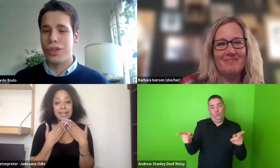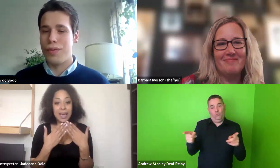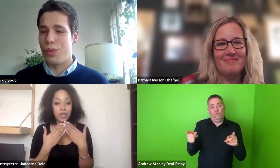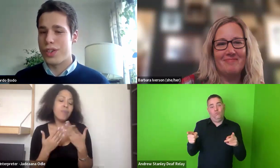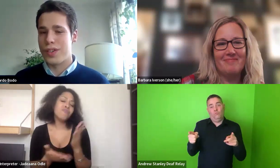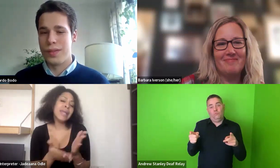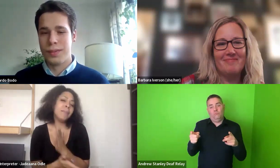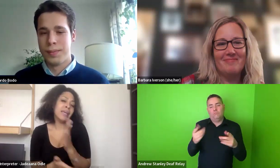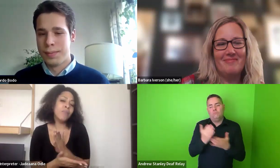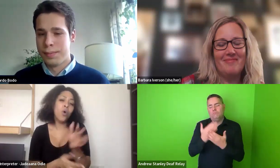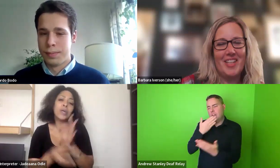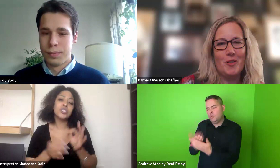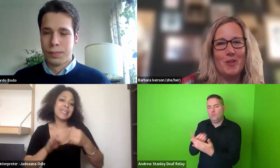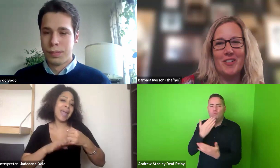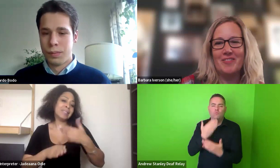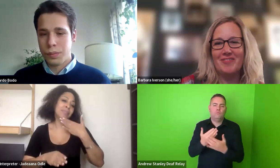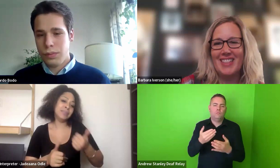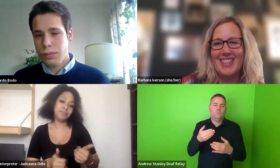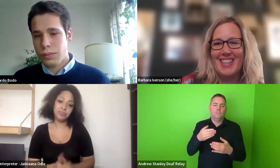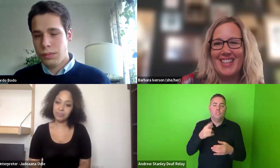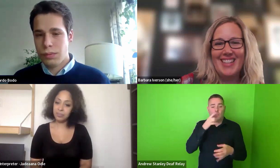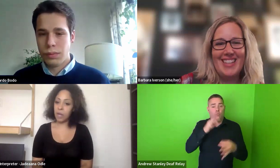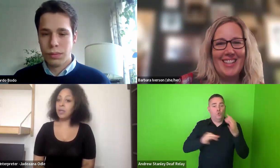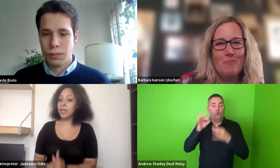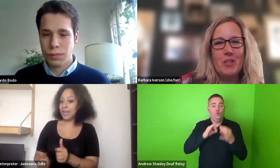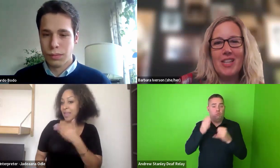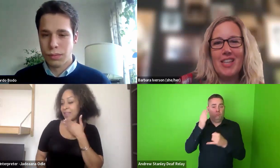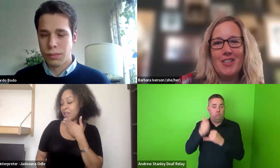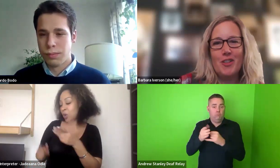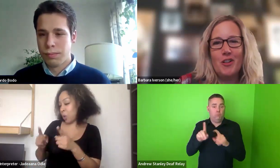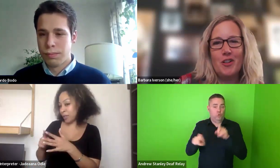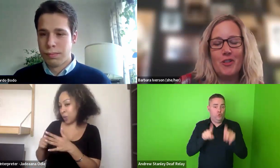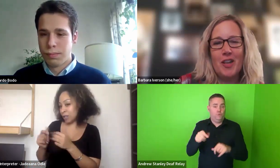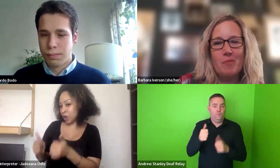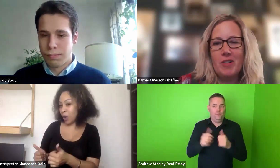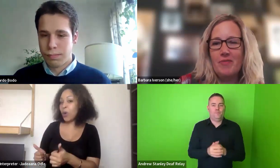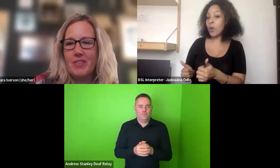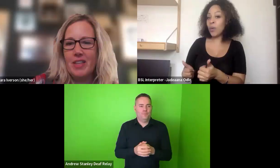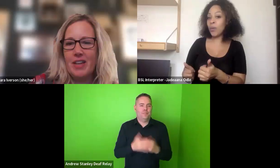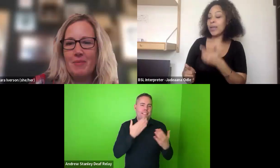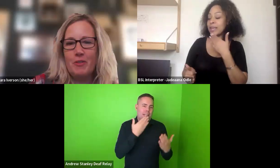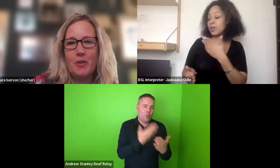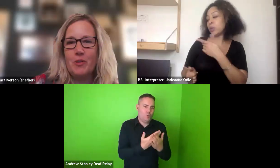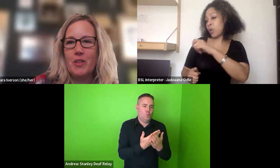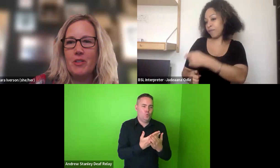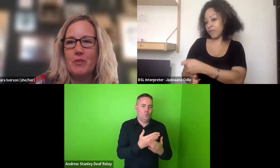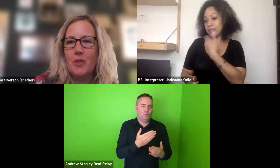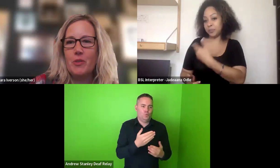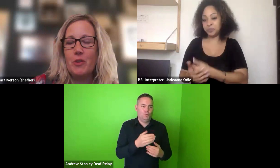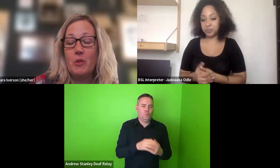take your question afterwards. Thank you, Eduardo. Appreciate that. You can turn off your camera. For